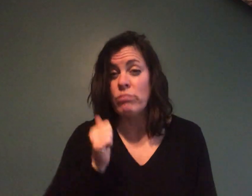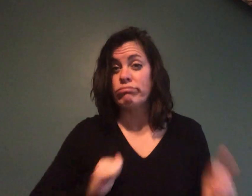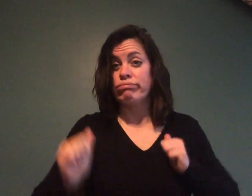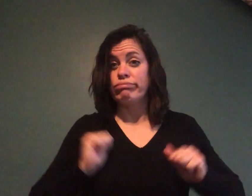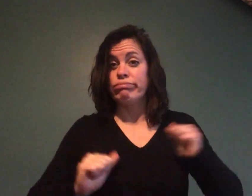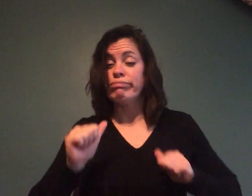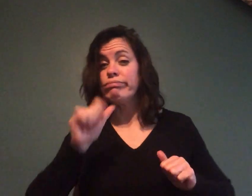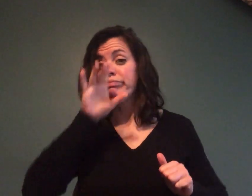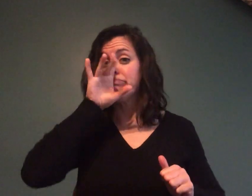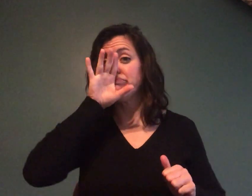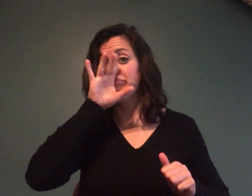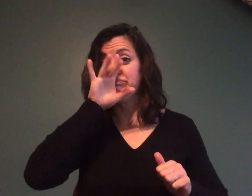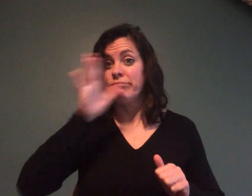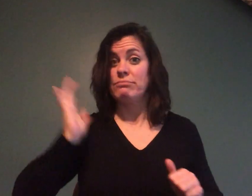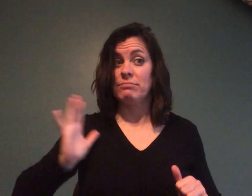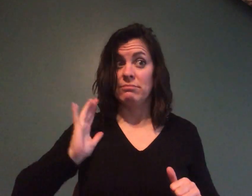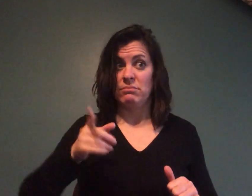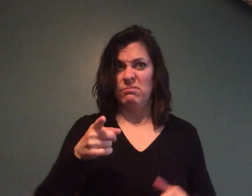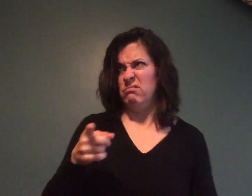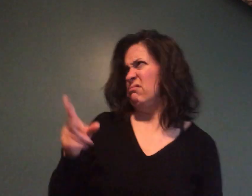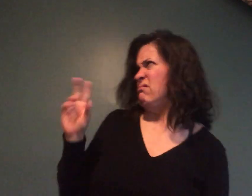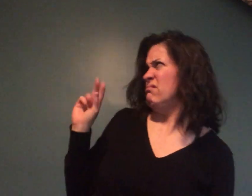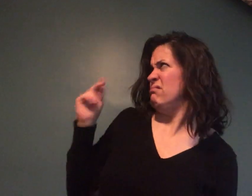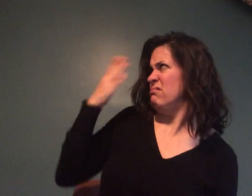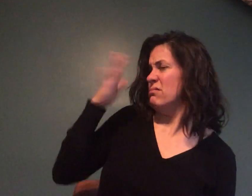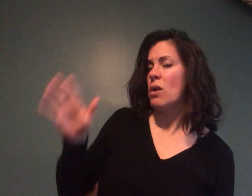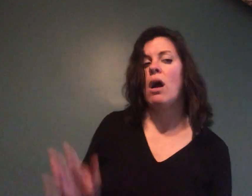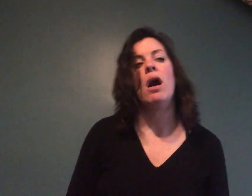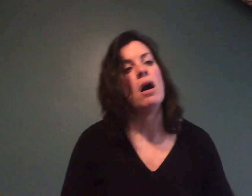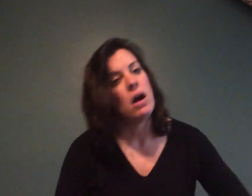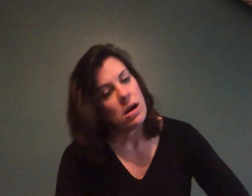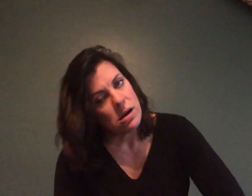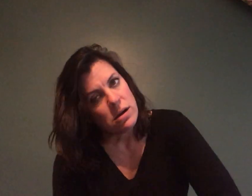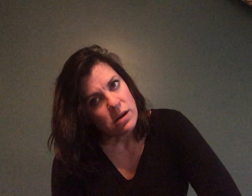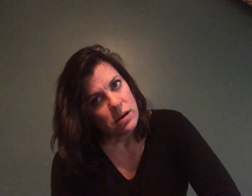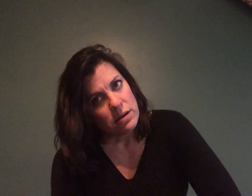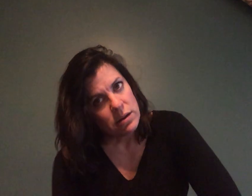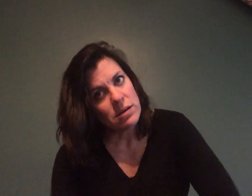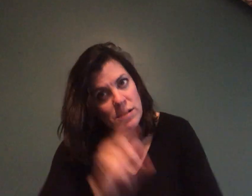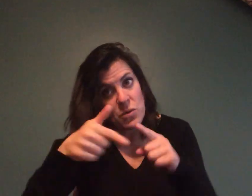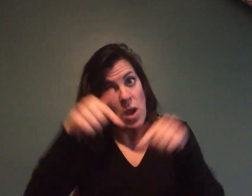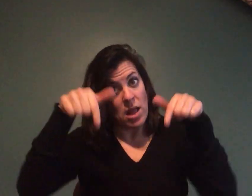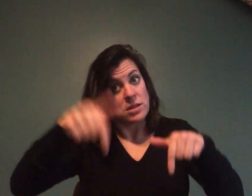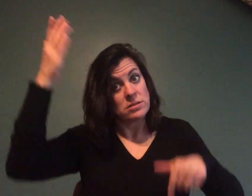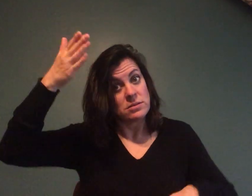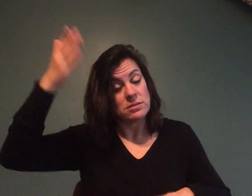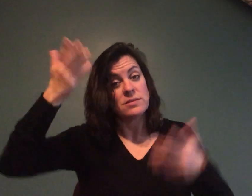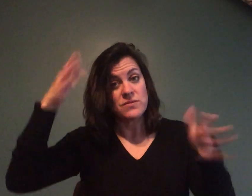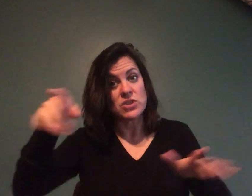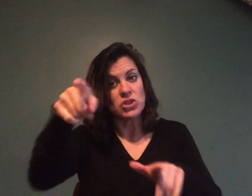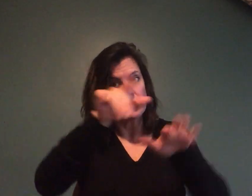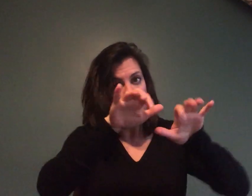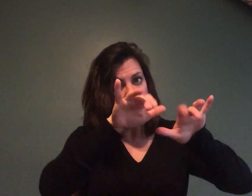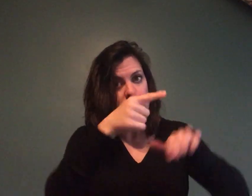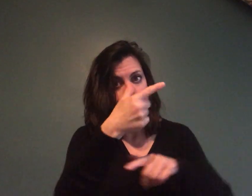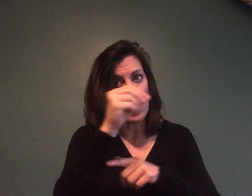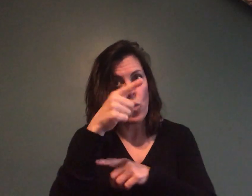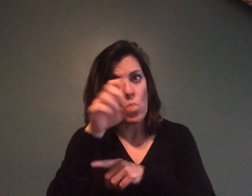Lone Ranger, okay? And I used to listen to the Lone Ranger on the radio on Saturday mornings.